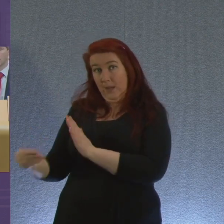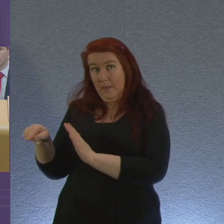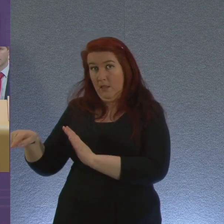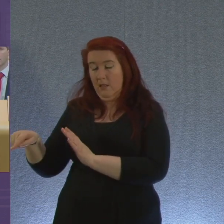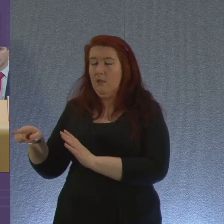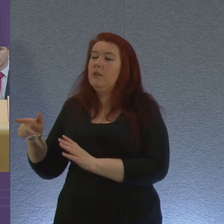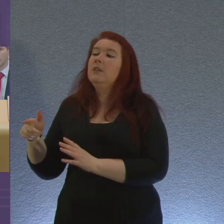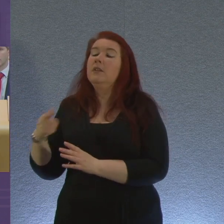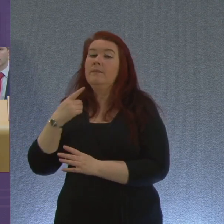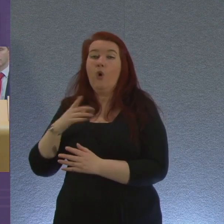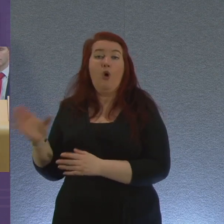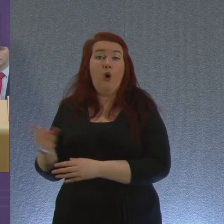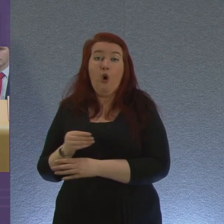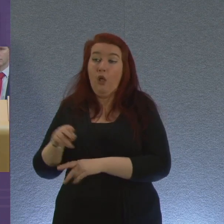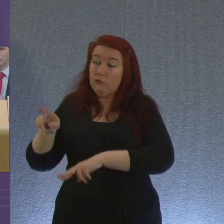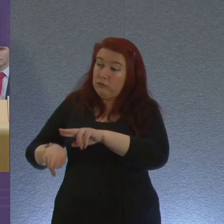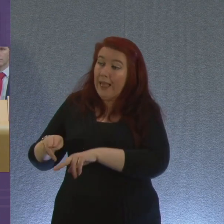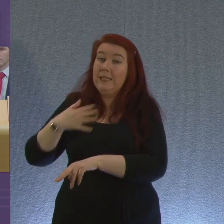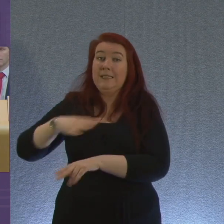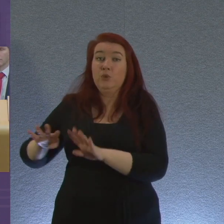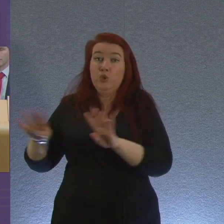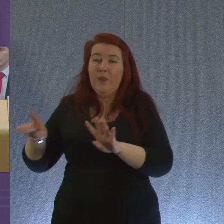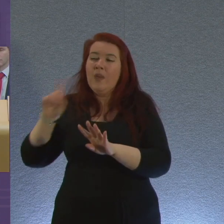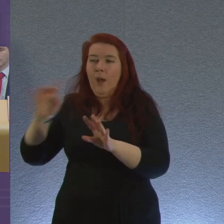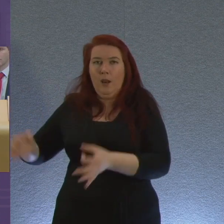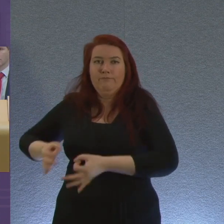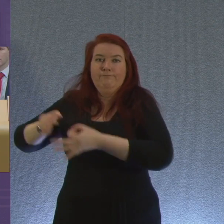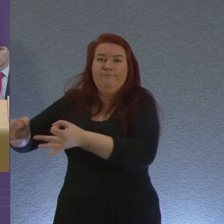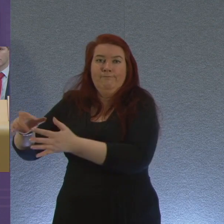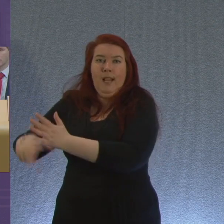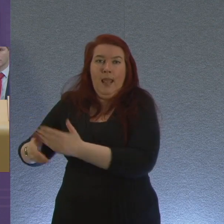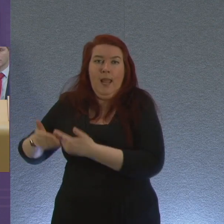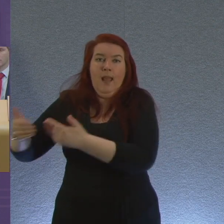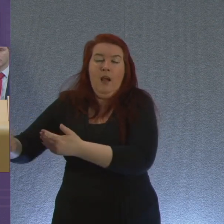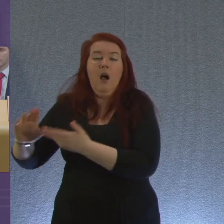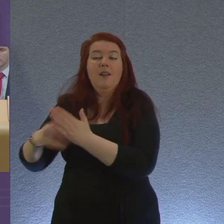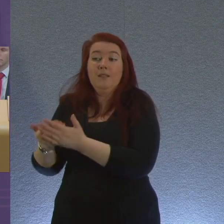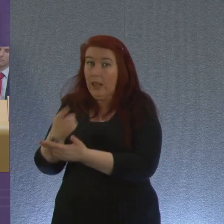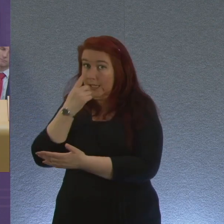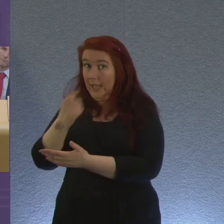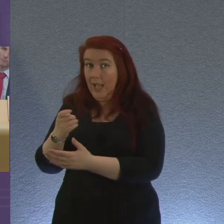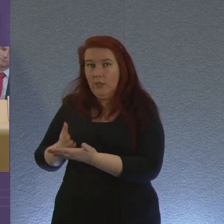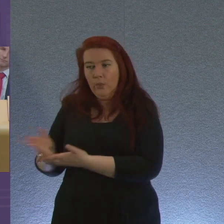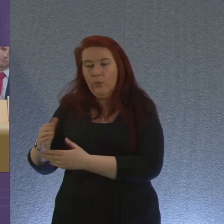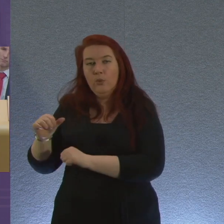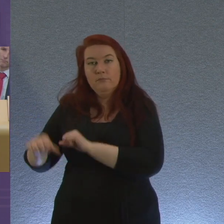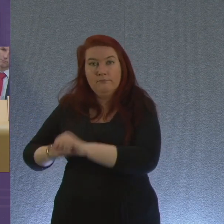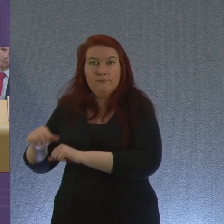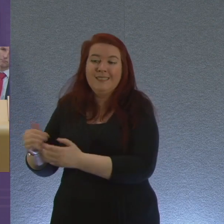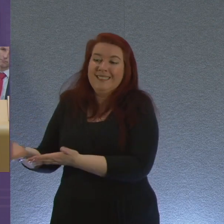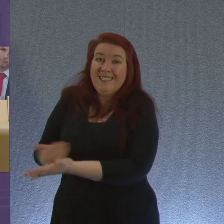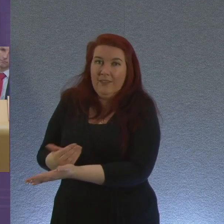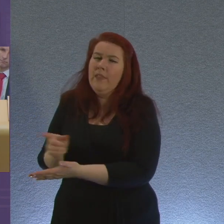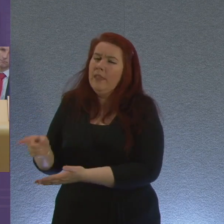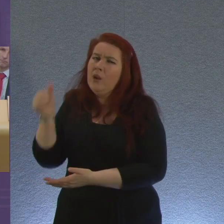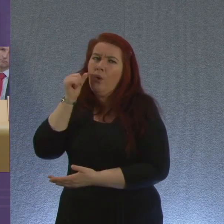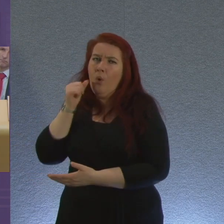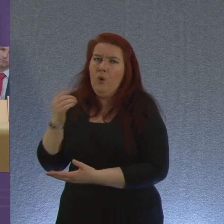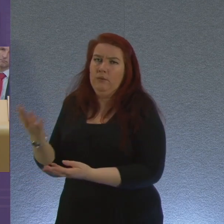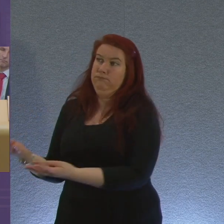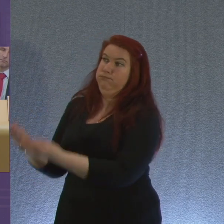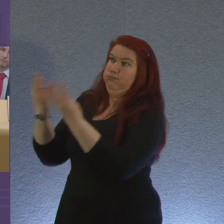jury until such time as they can find a way of proceeding safely. They recognise the challenge and the danger of asking juries to sit at this time